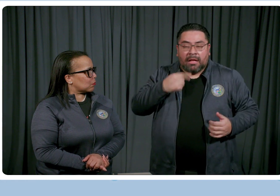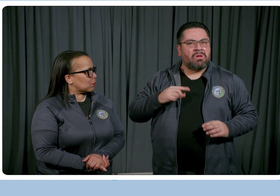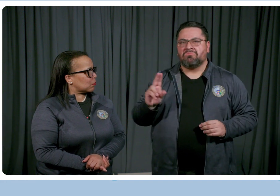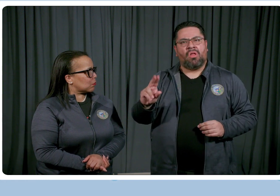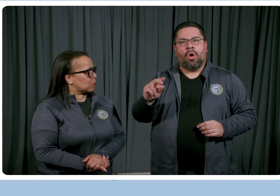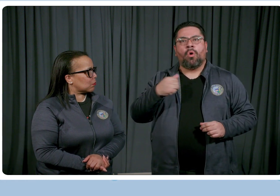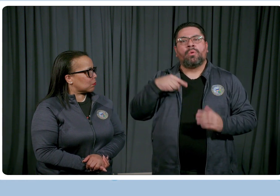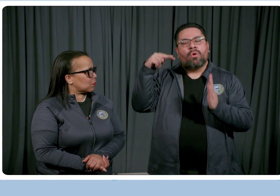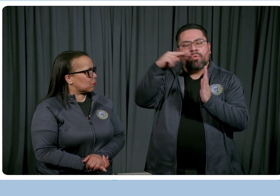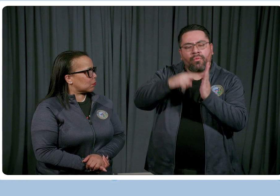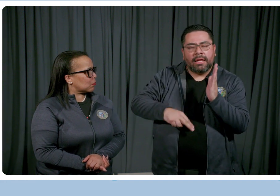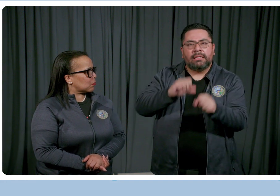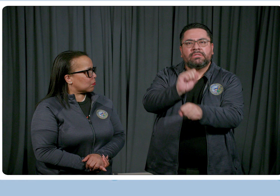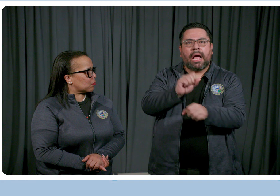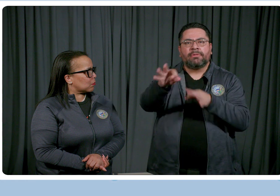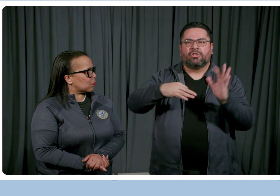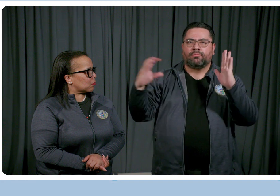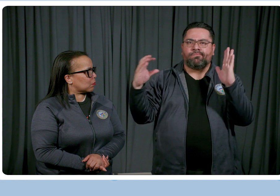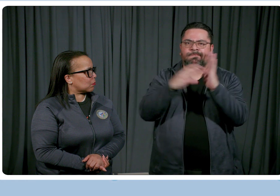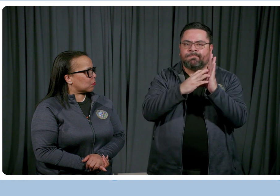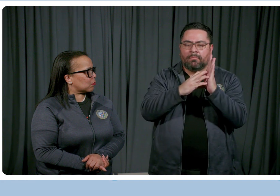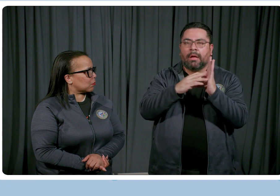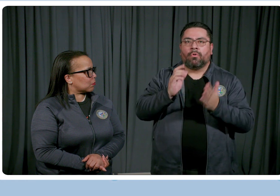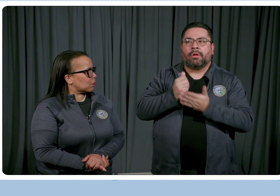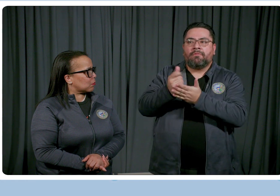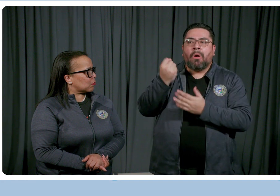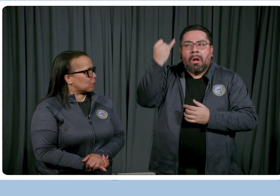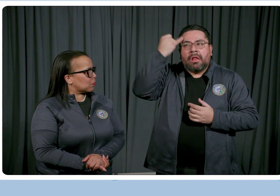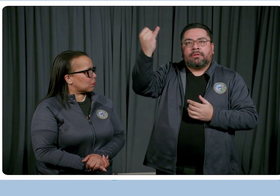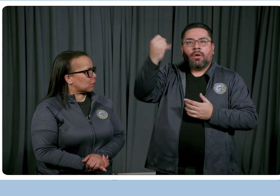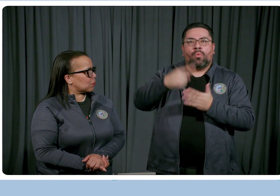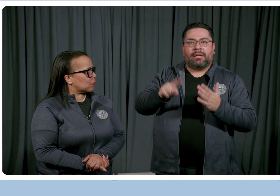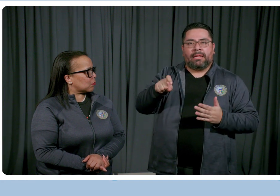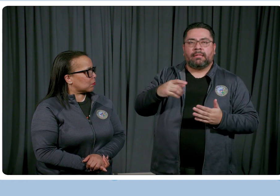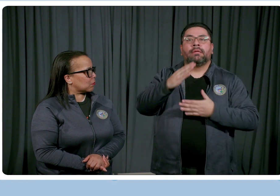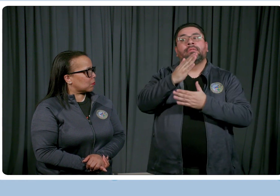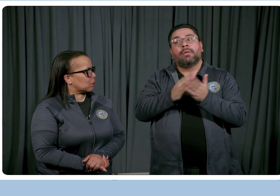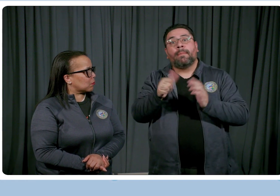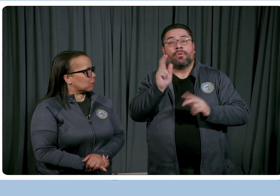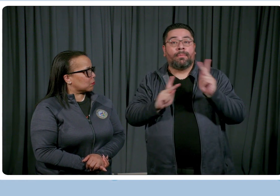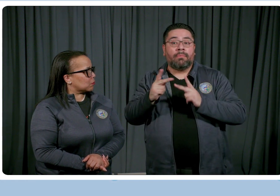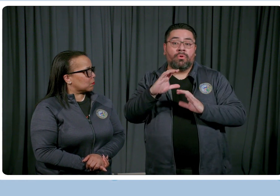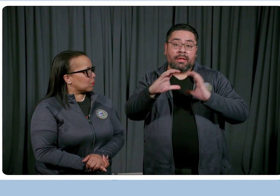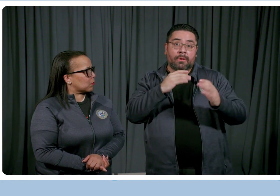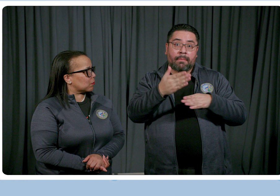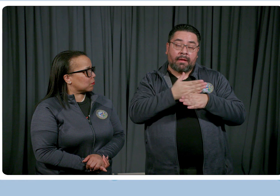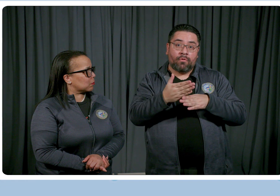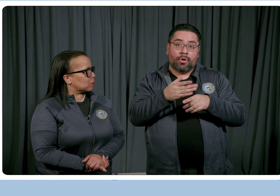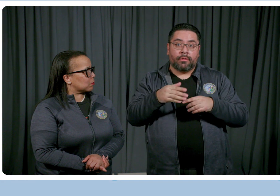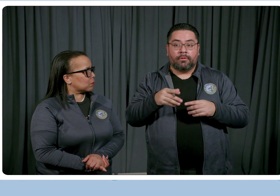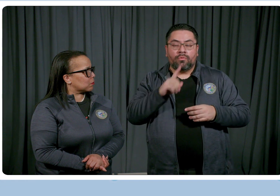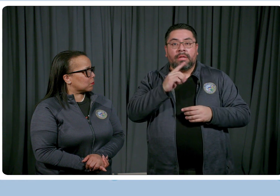through a job description and then that might give you a sense of what you might need. There's been a couple folks that communicated back and forth with as they were navigating